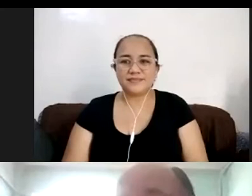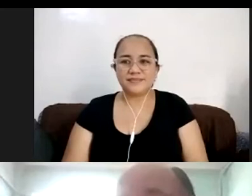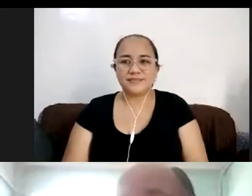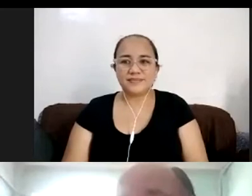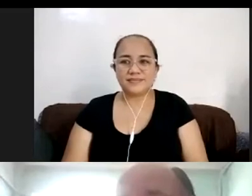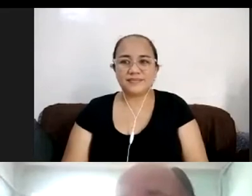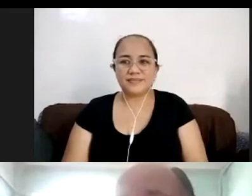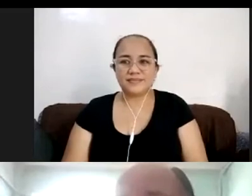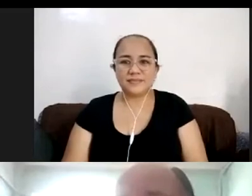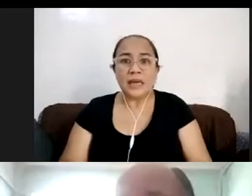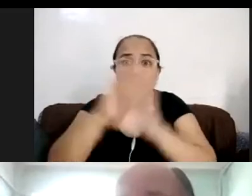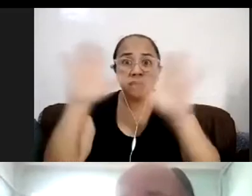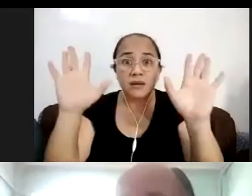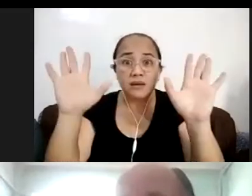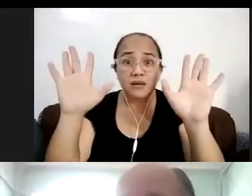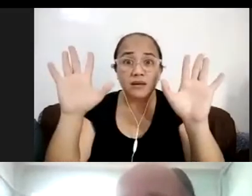Is that clear?